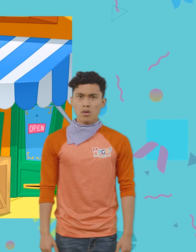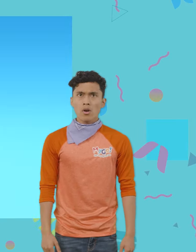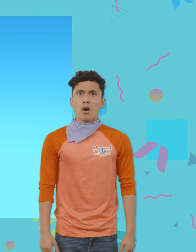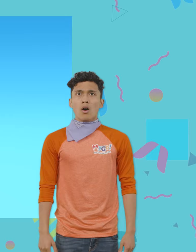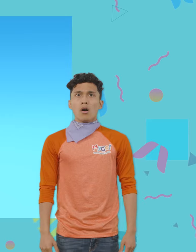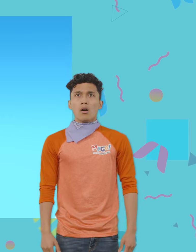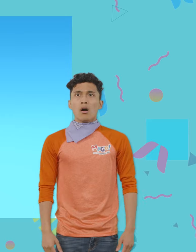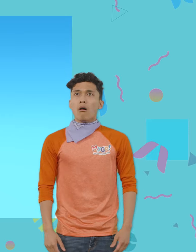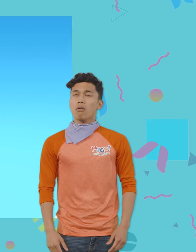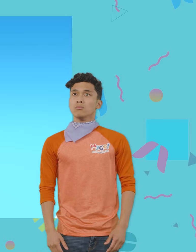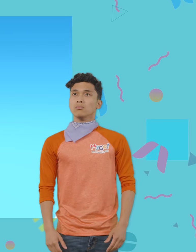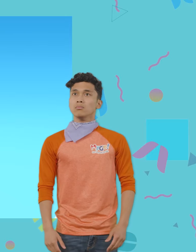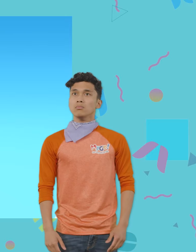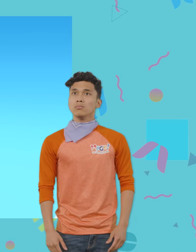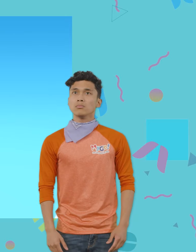Oh!